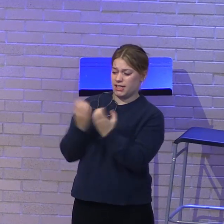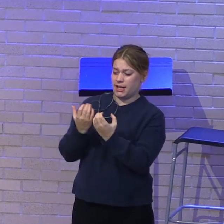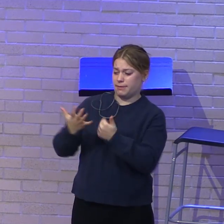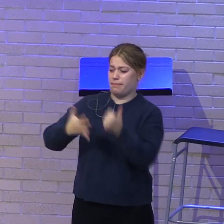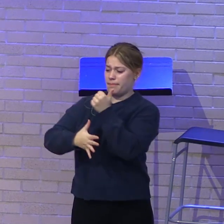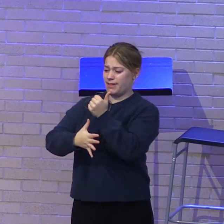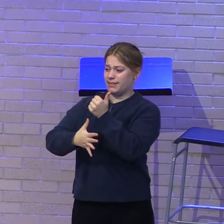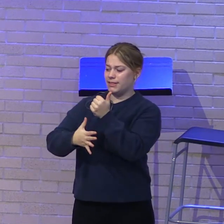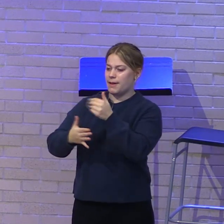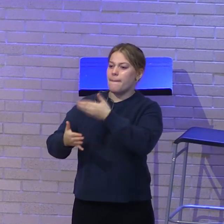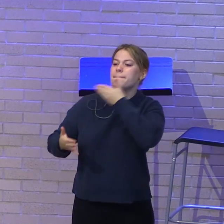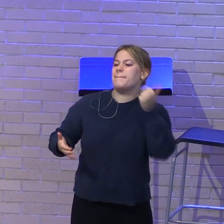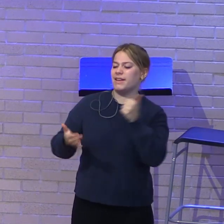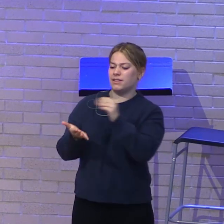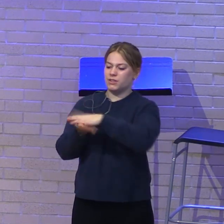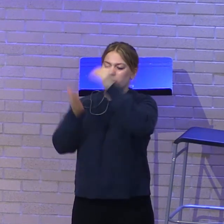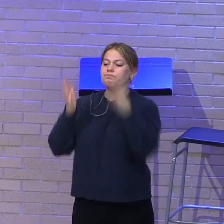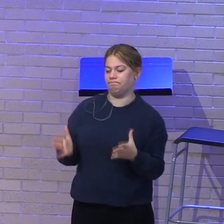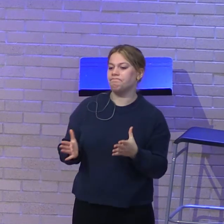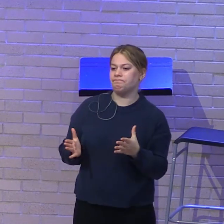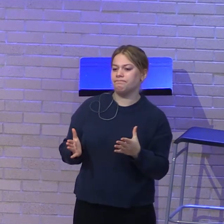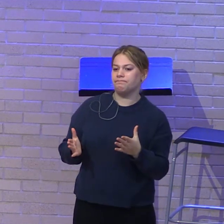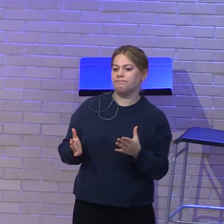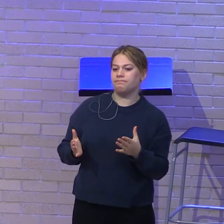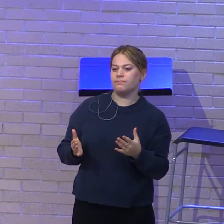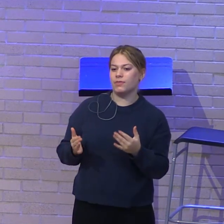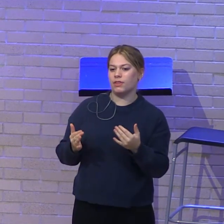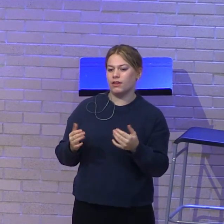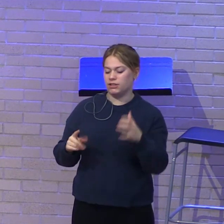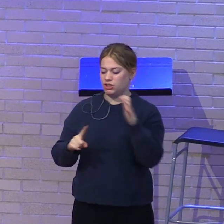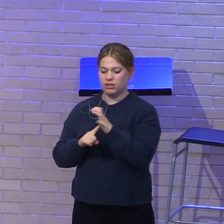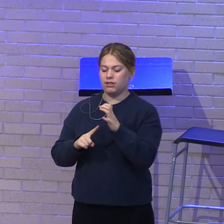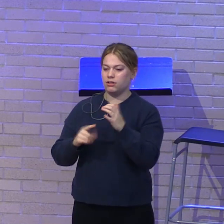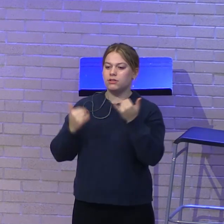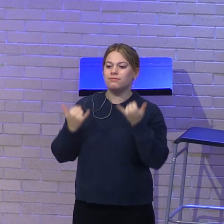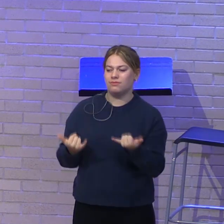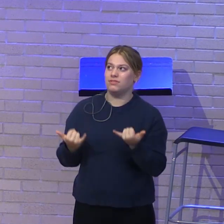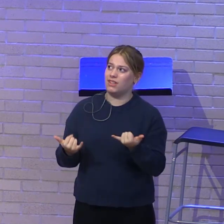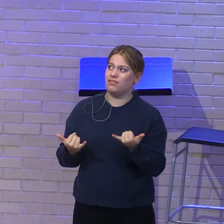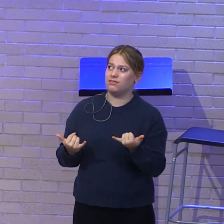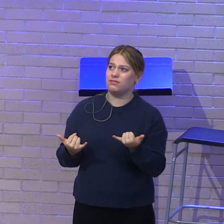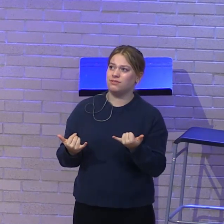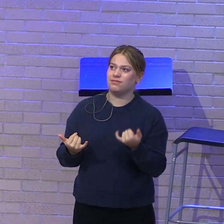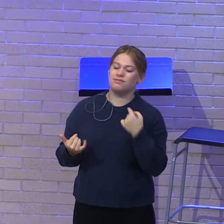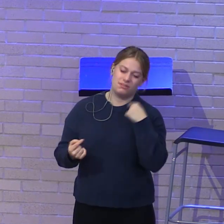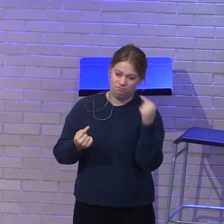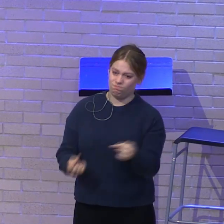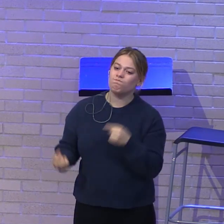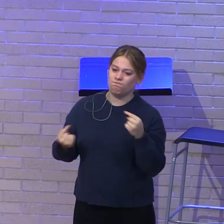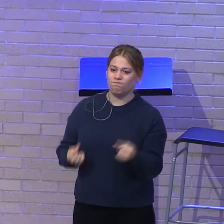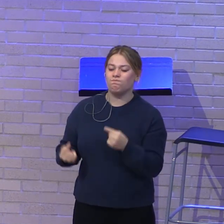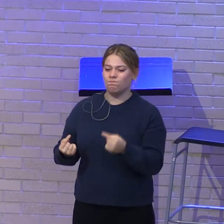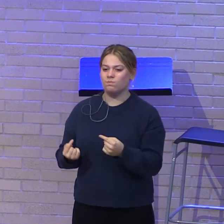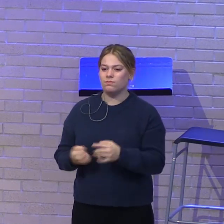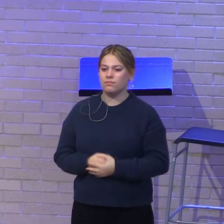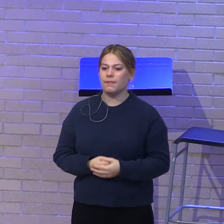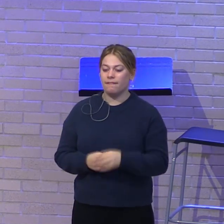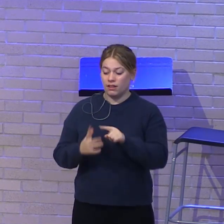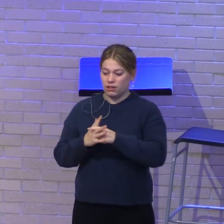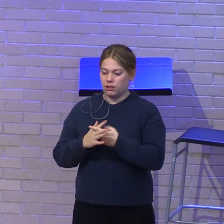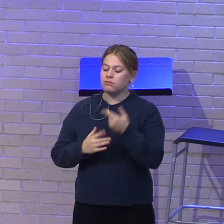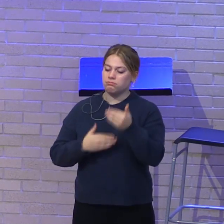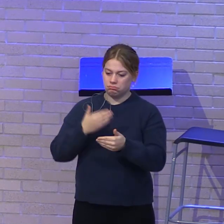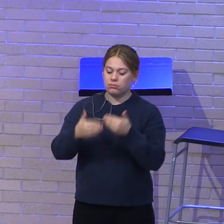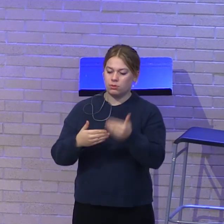being the best student in her class, and now I'm struggling more than ever in my life. Once we got started, though, it went pretty